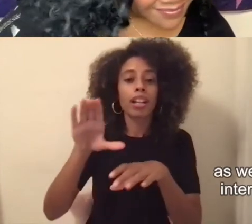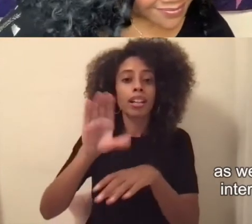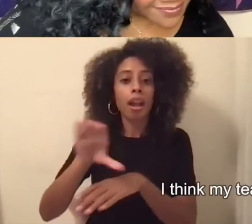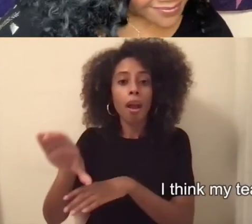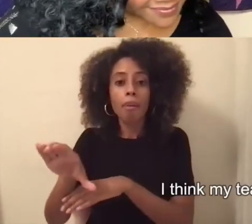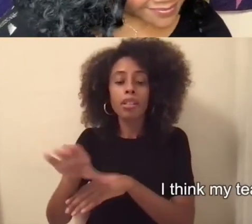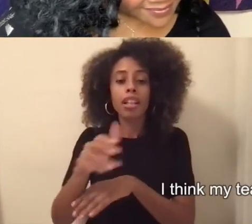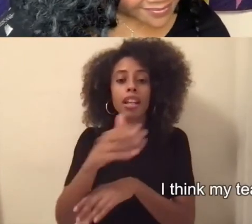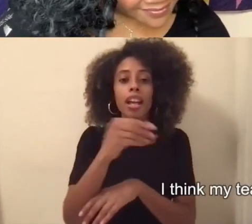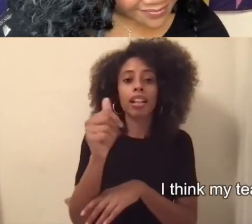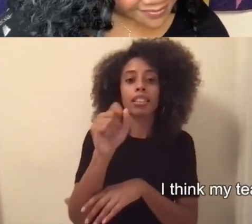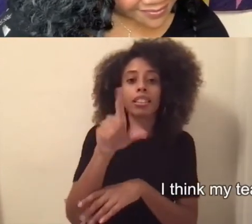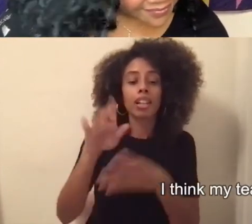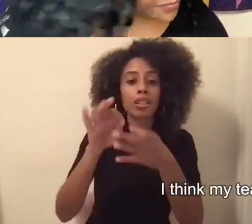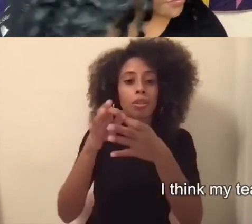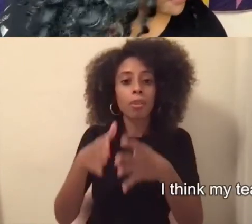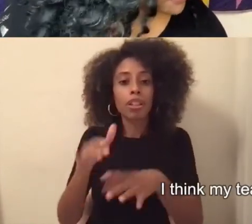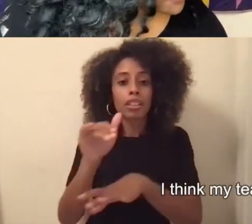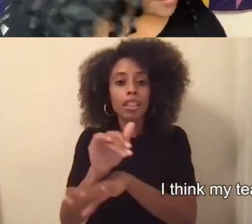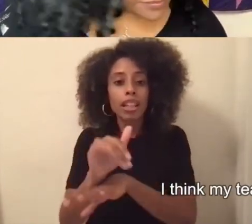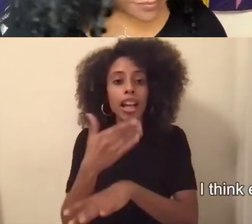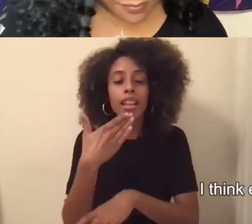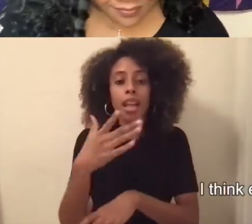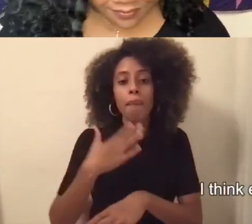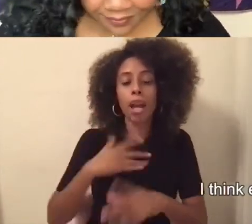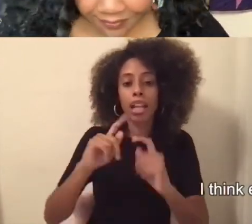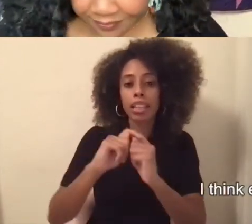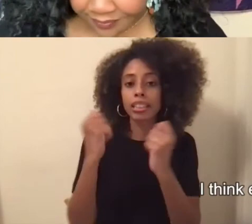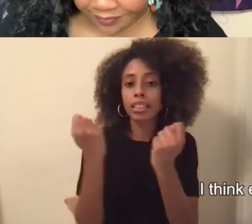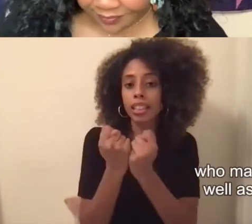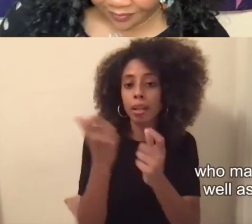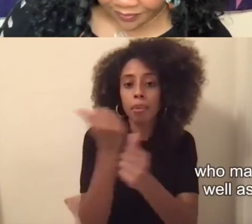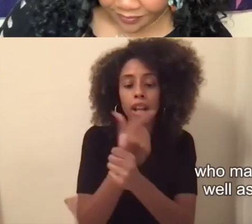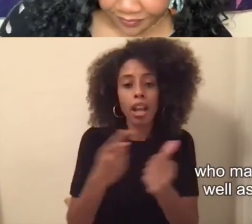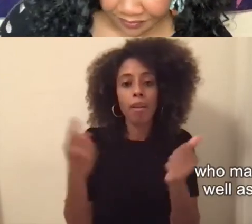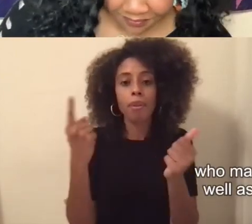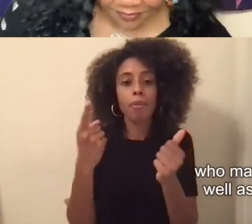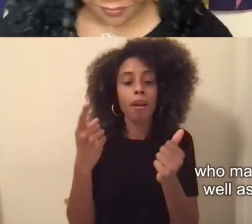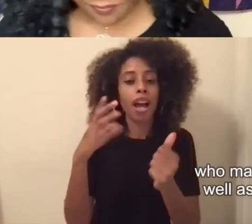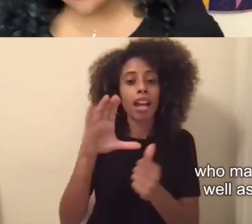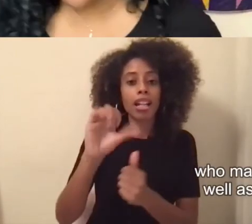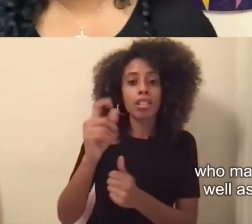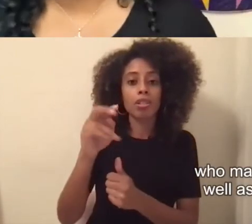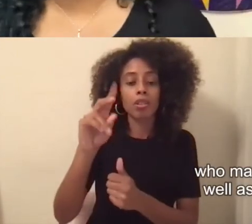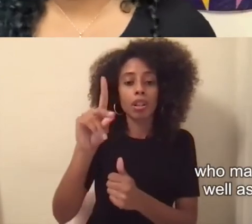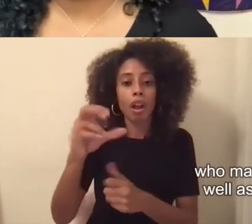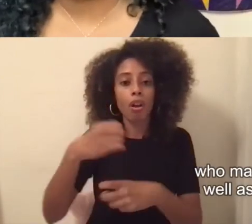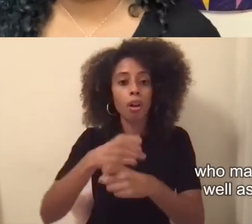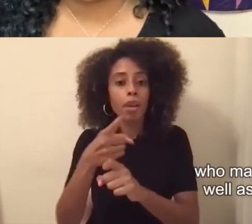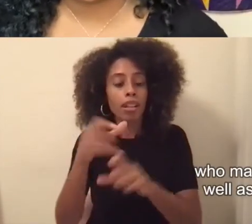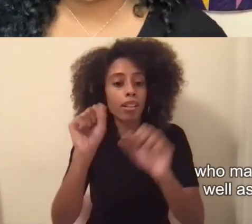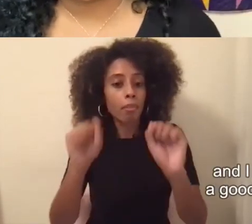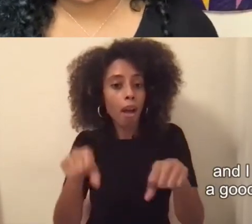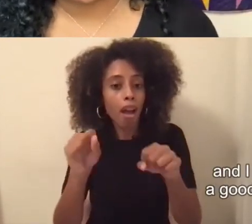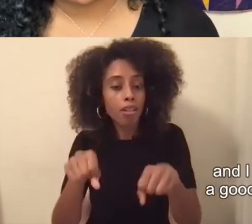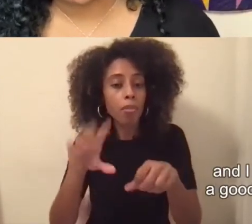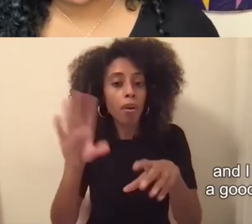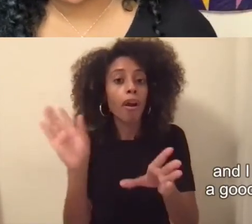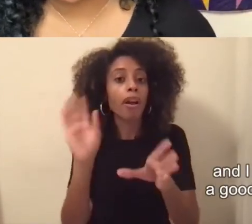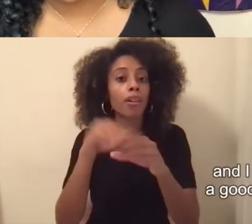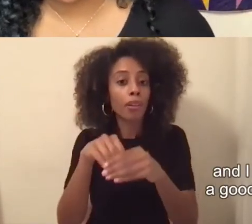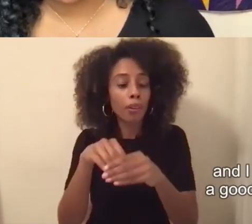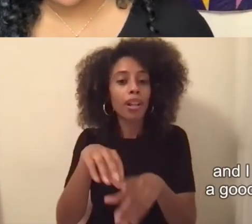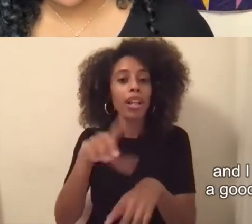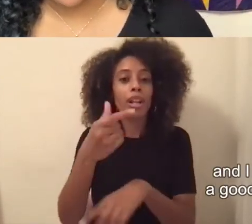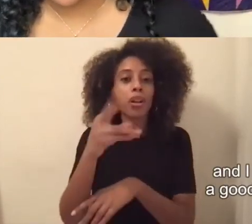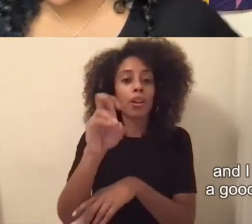tonight. I thank my team, Melania and Leon. I thank everyone at studio who made this possible, as well as the Green family. And I just wish you all a